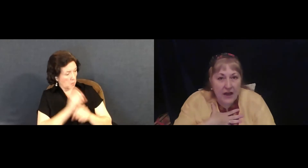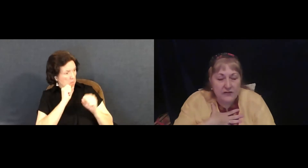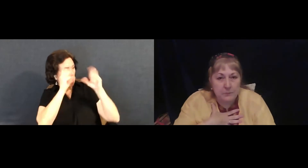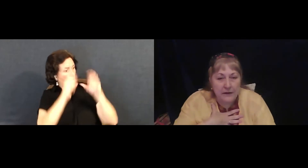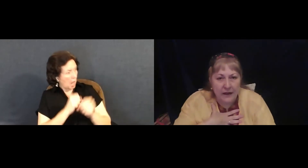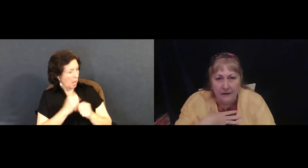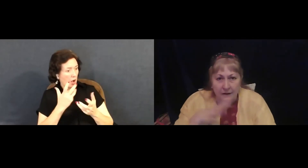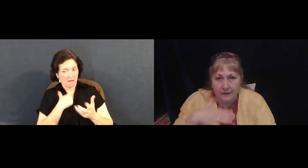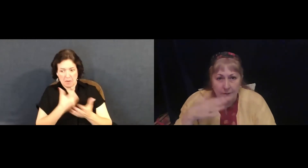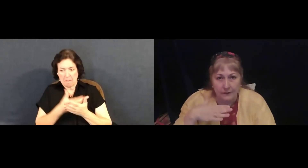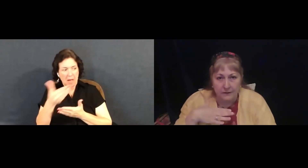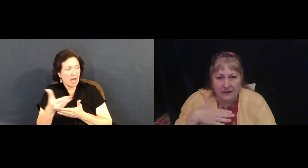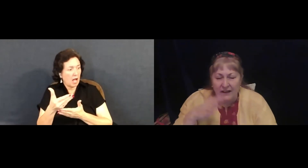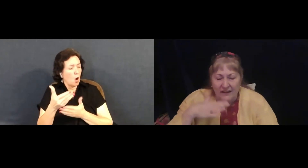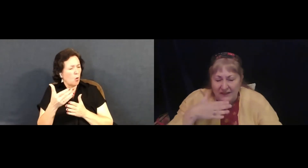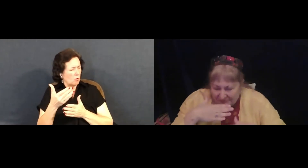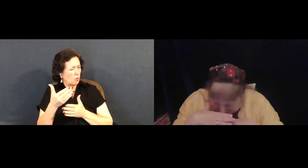never have to buy another..." Oh,